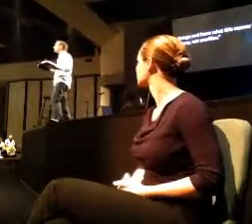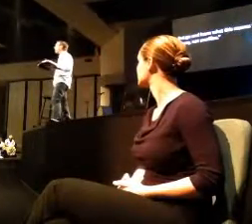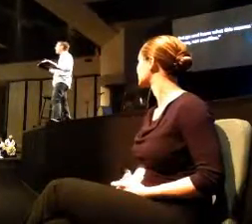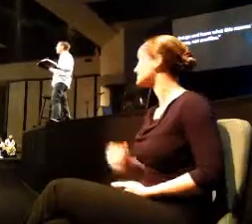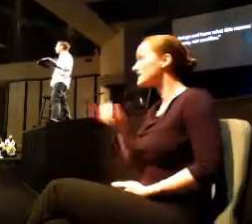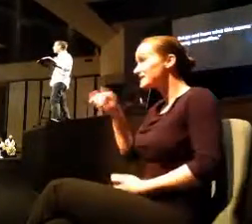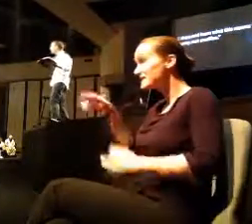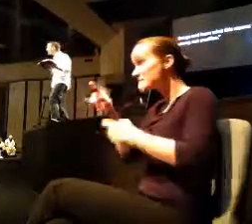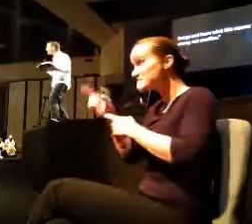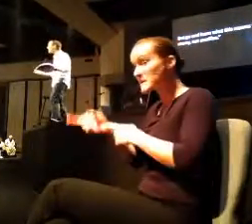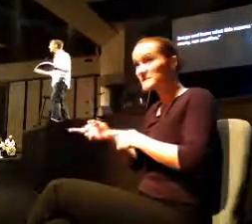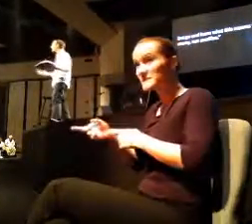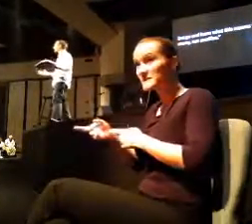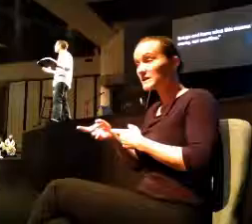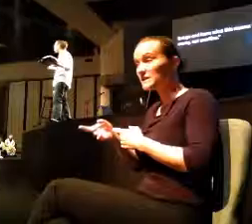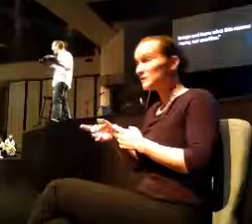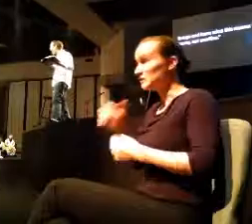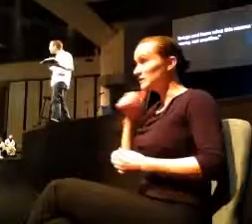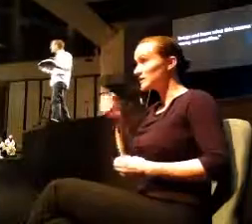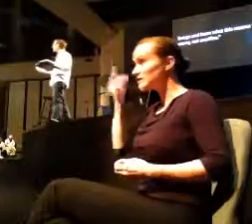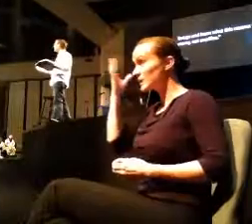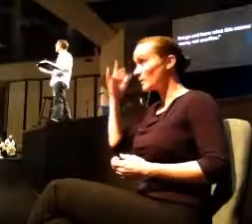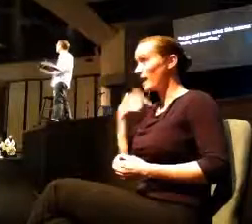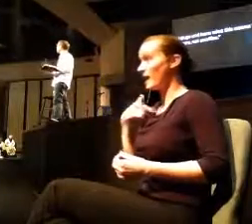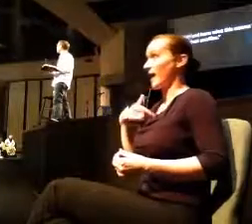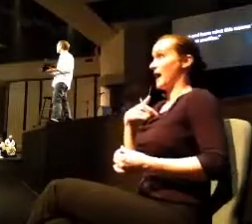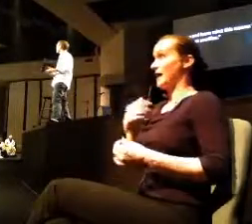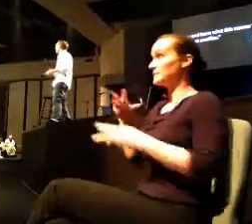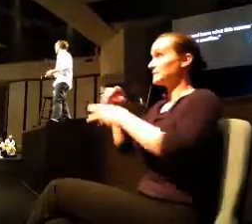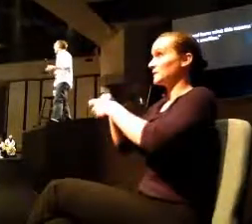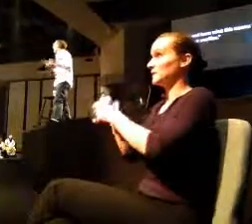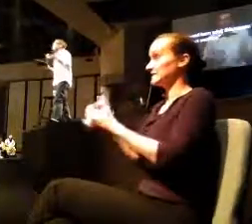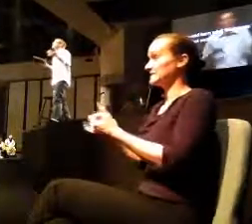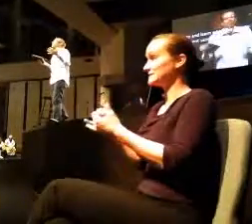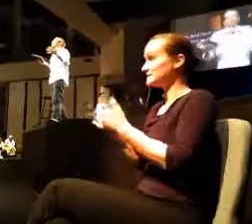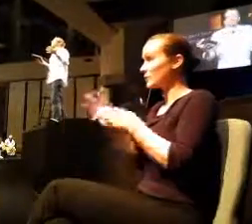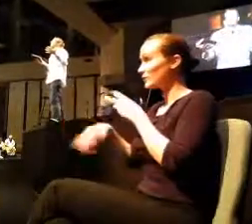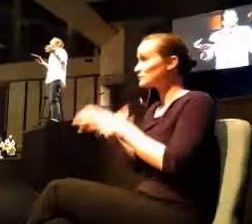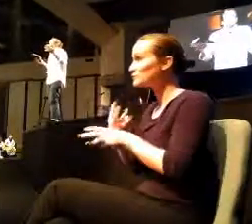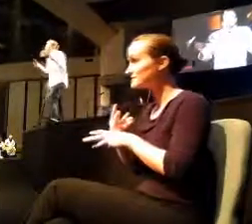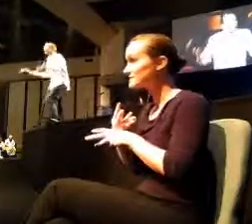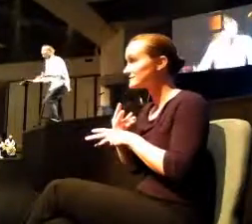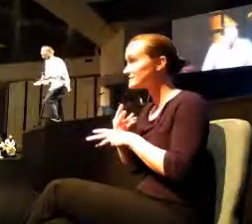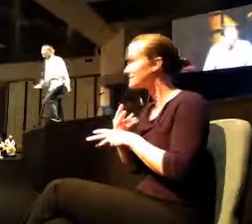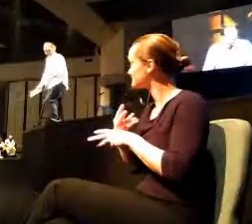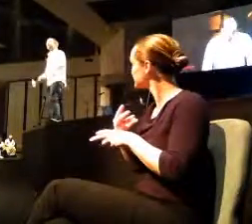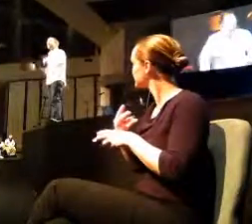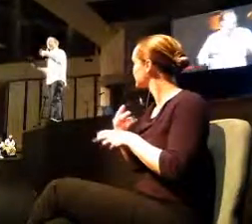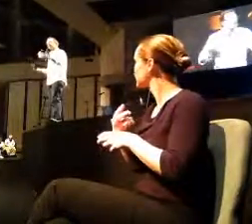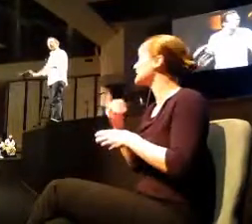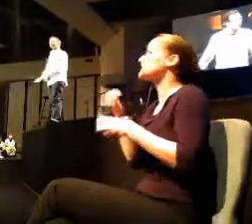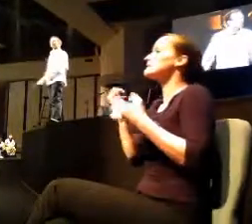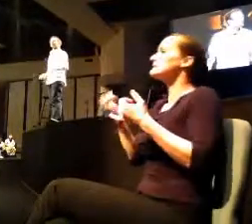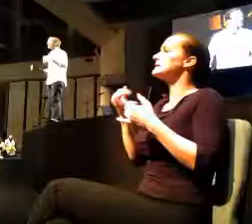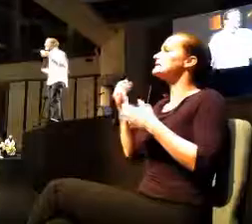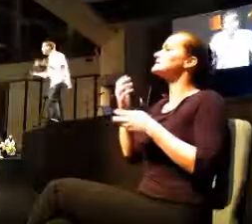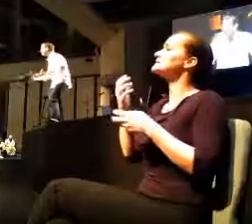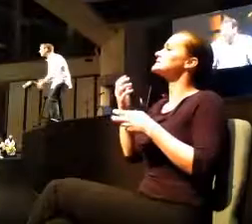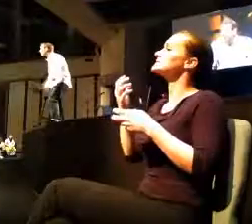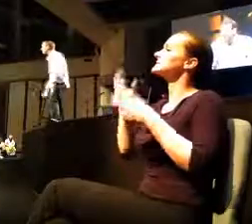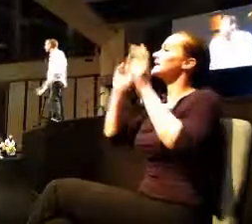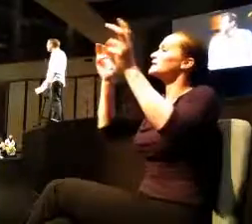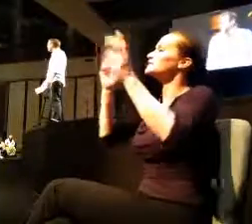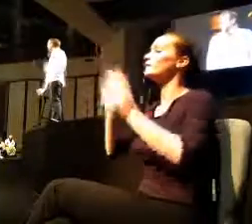I have come to be in this world, what I am trying to do in this world. This issue of their problems, of